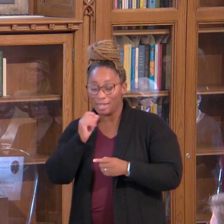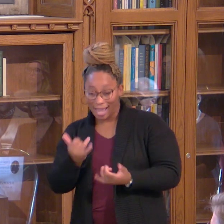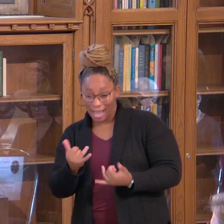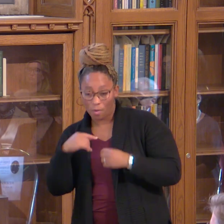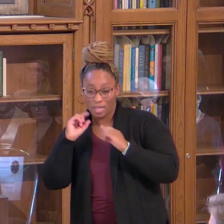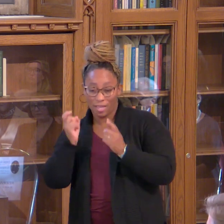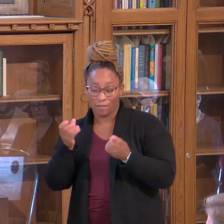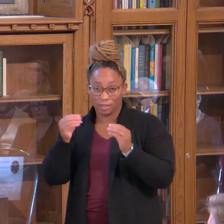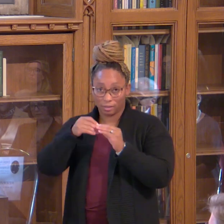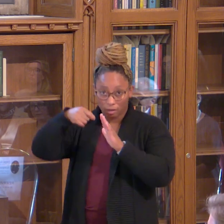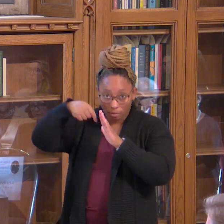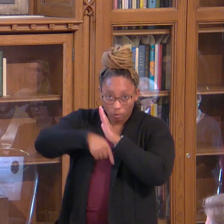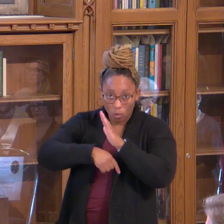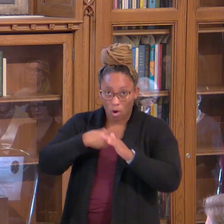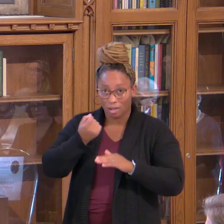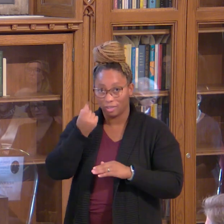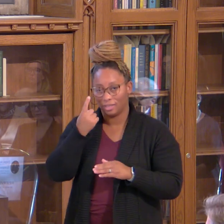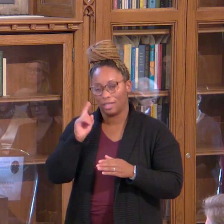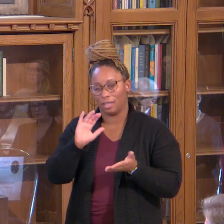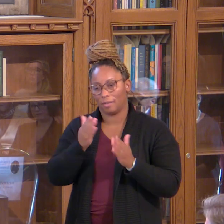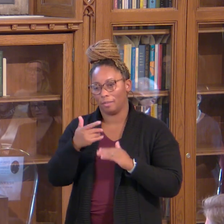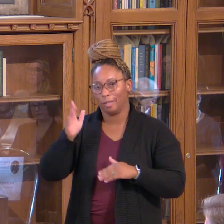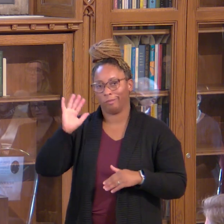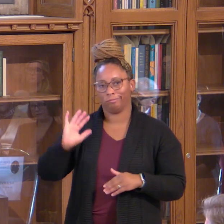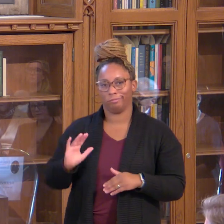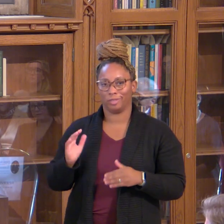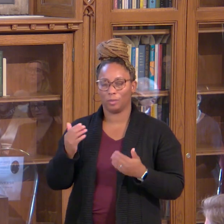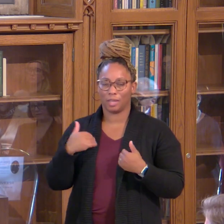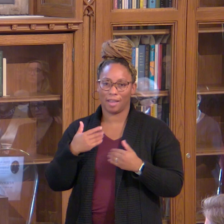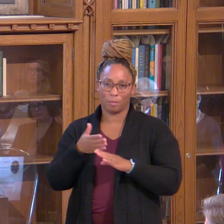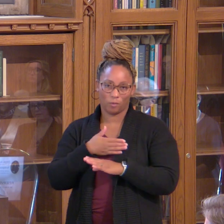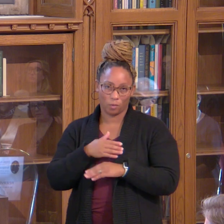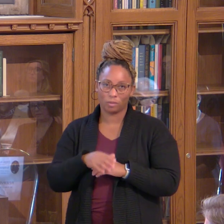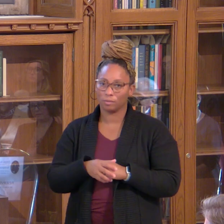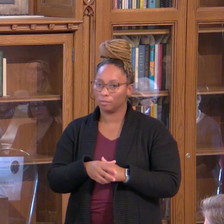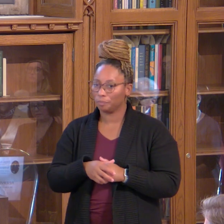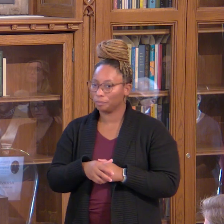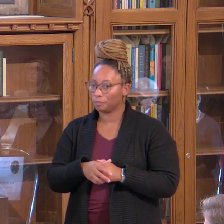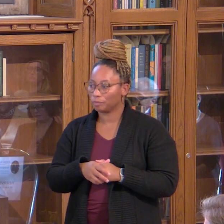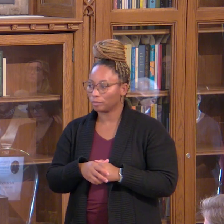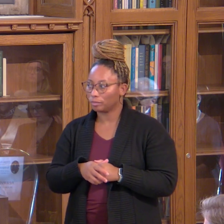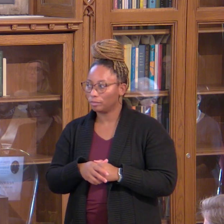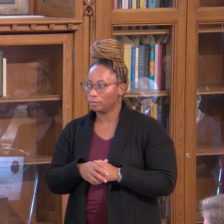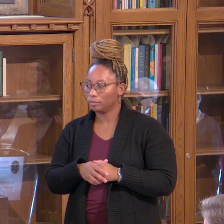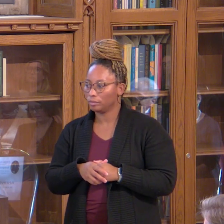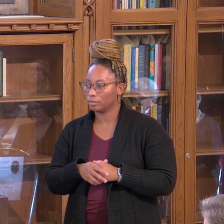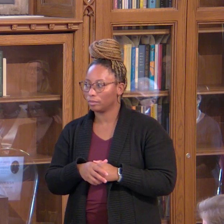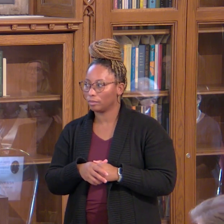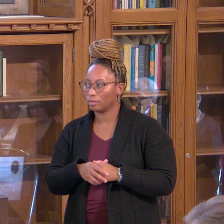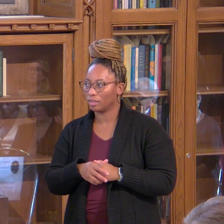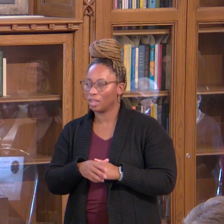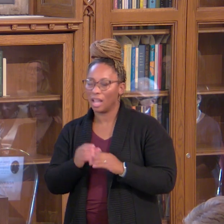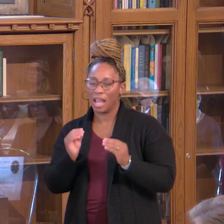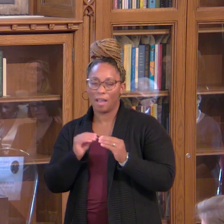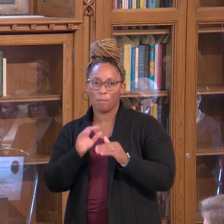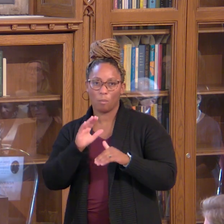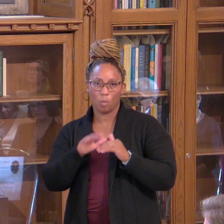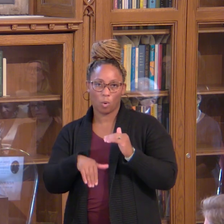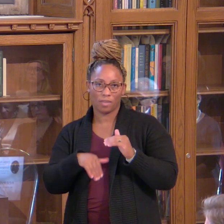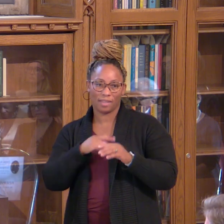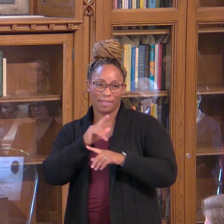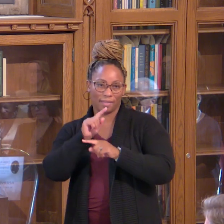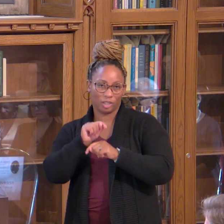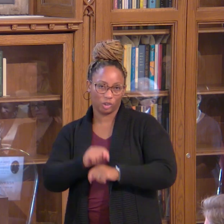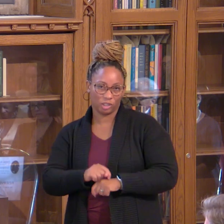far more extensive understanding than than we ever had in after and far more than the traditional Gham Mali and